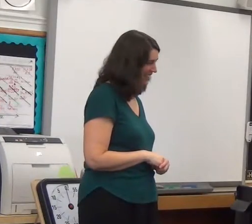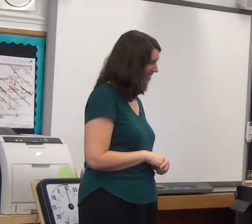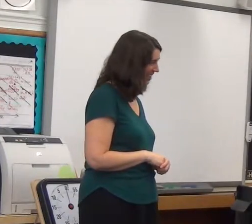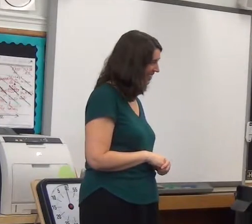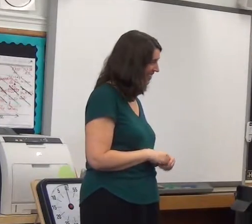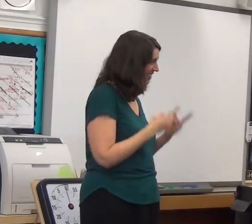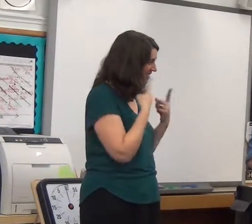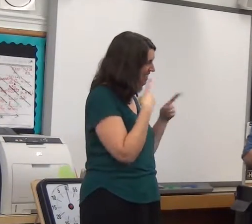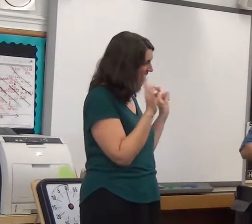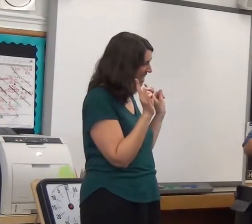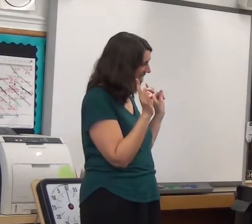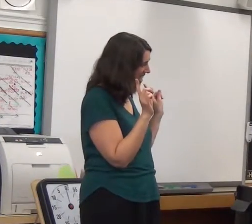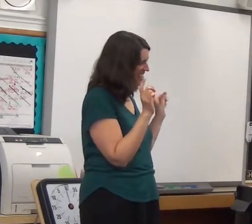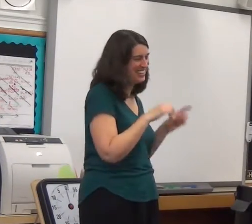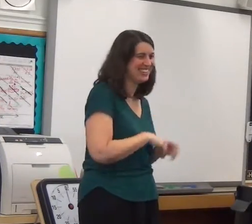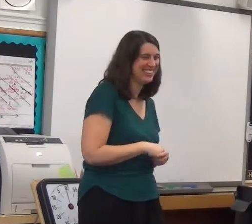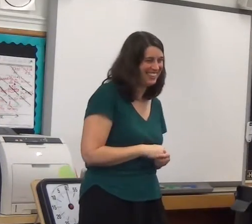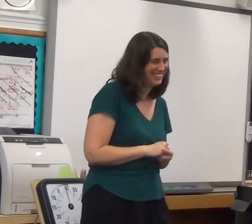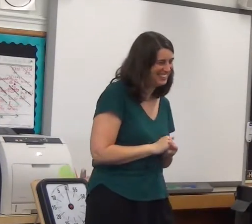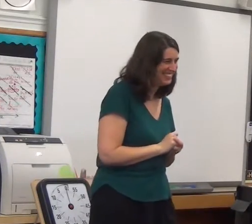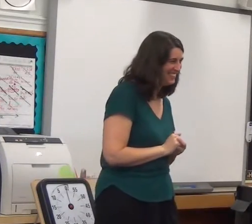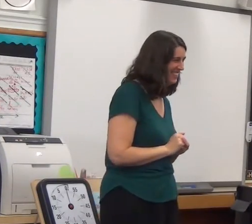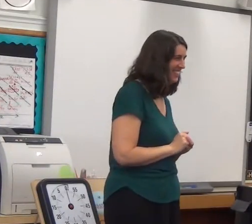before. No, no, no.